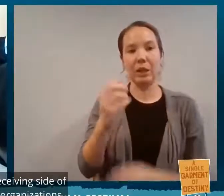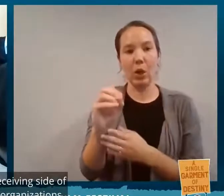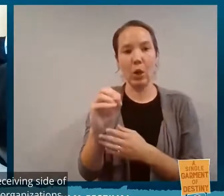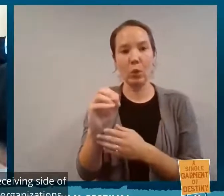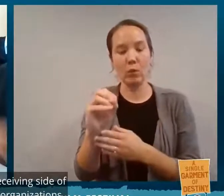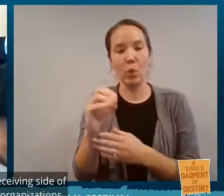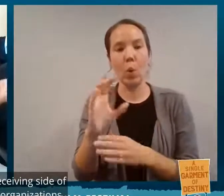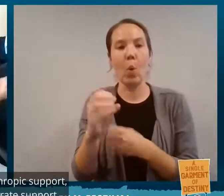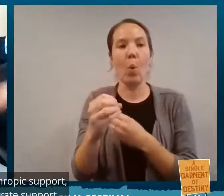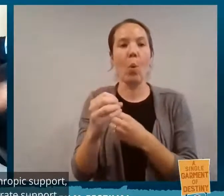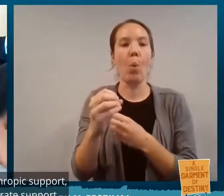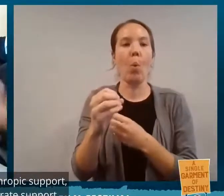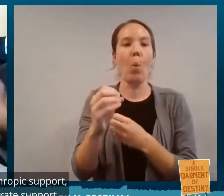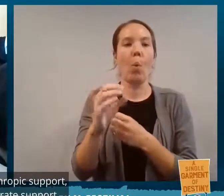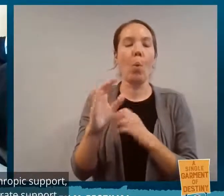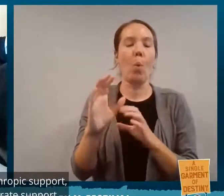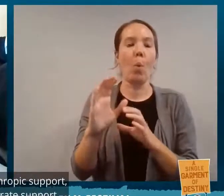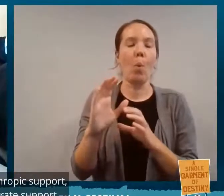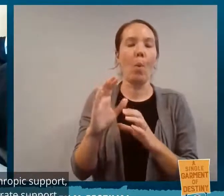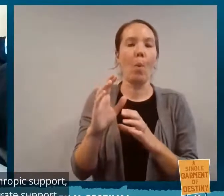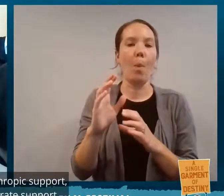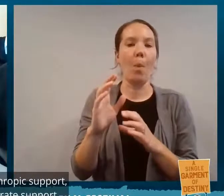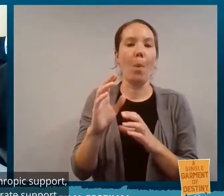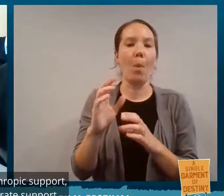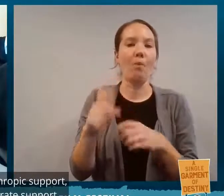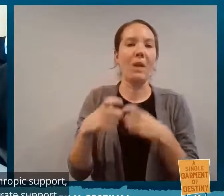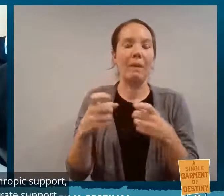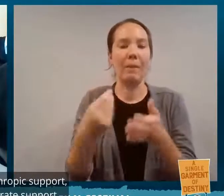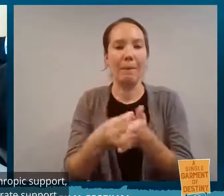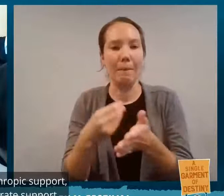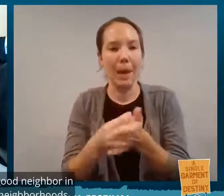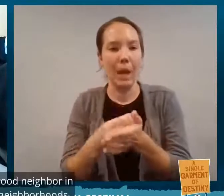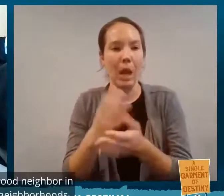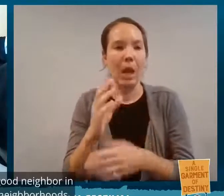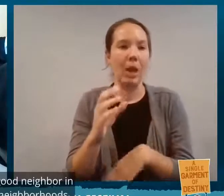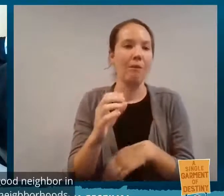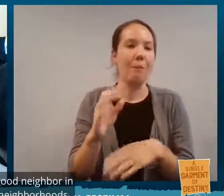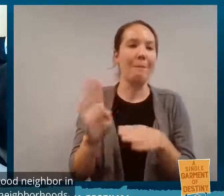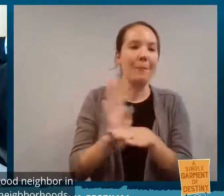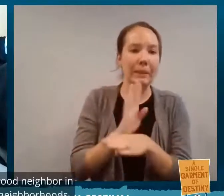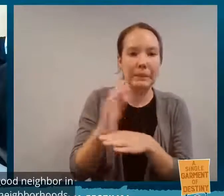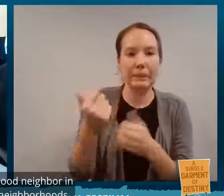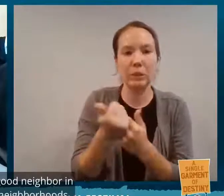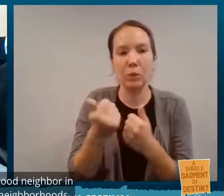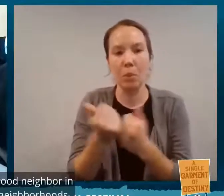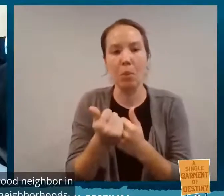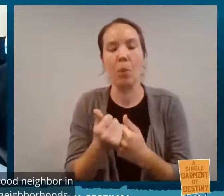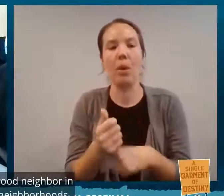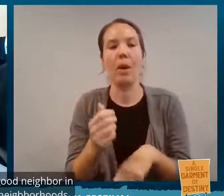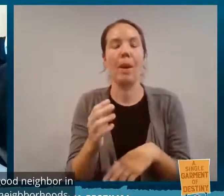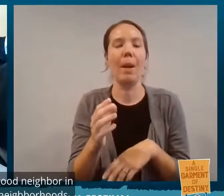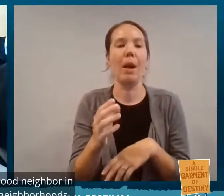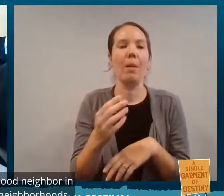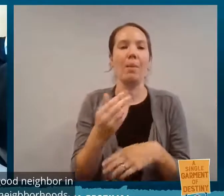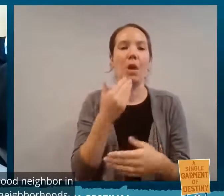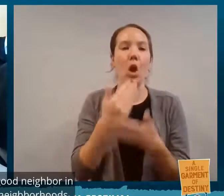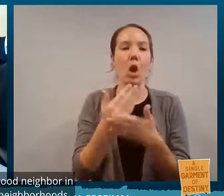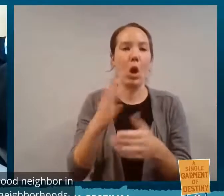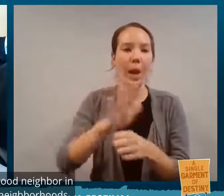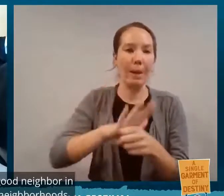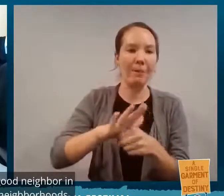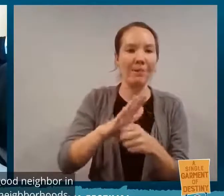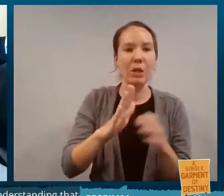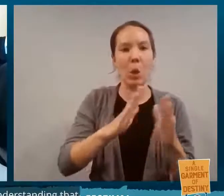of organizations, of philanthropic support, of corporate support, of being a good neighbor in their